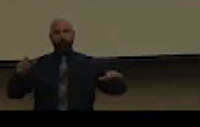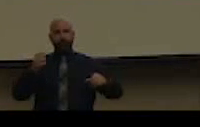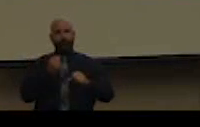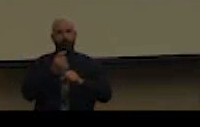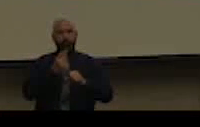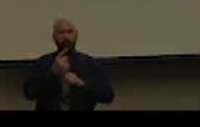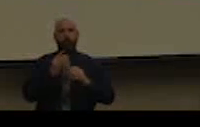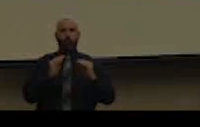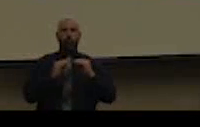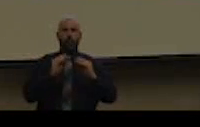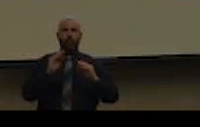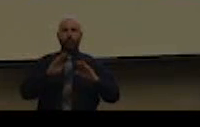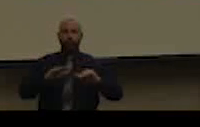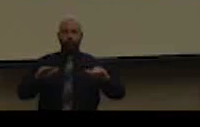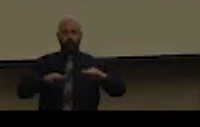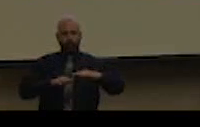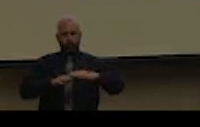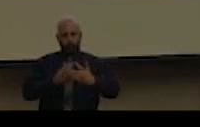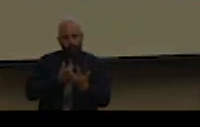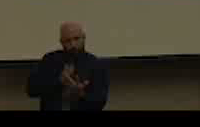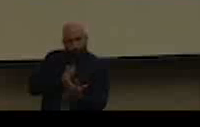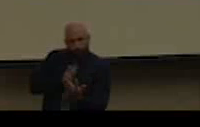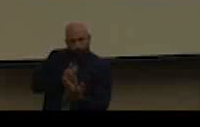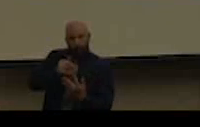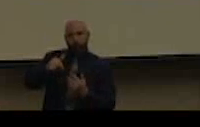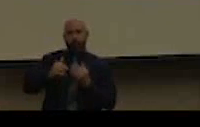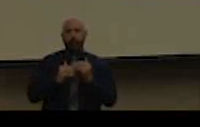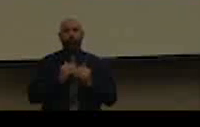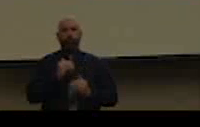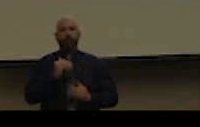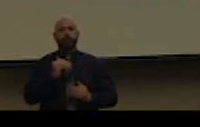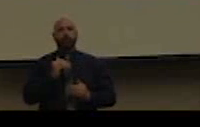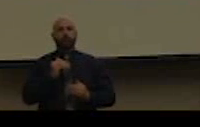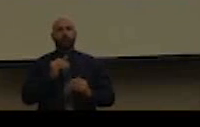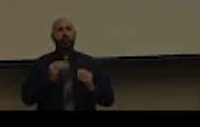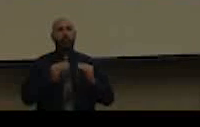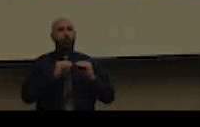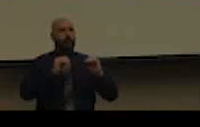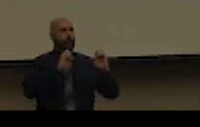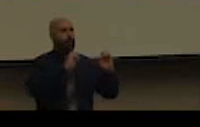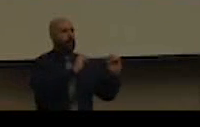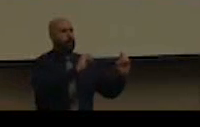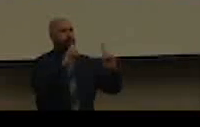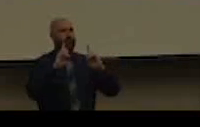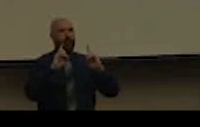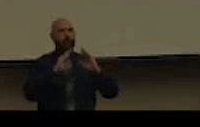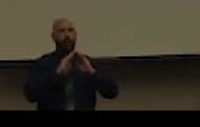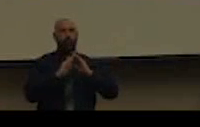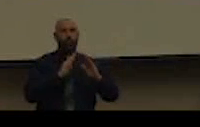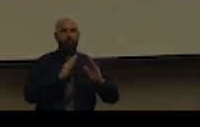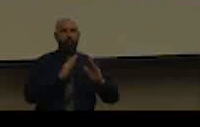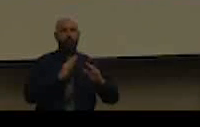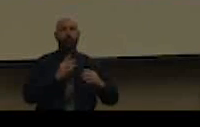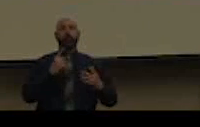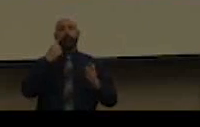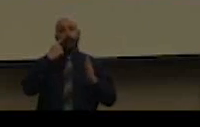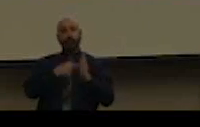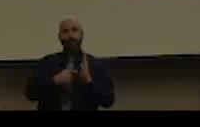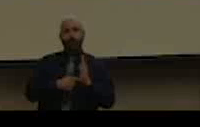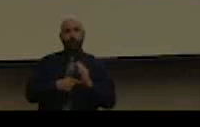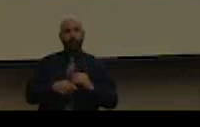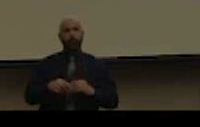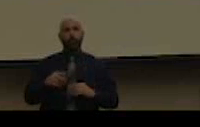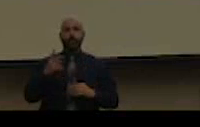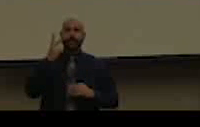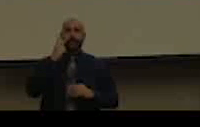can get people to understand, and this is to me what I think is important, that just as we look at K through 12 funding as being essential and important